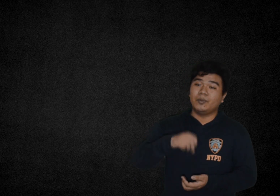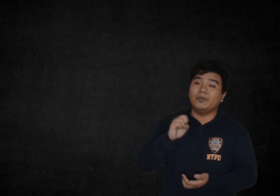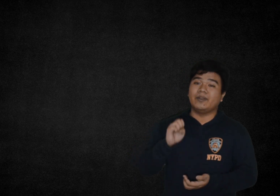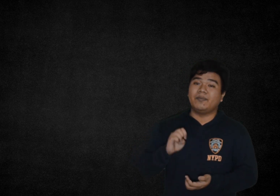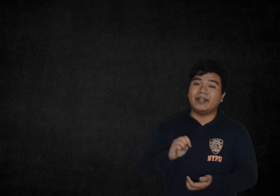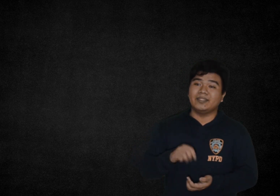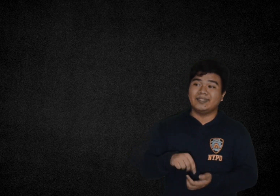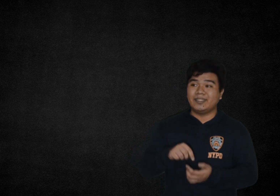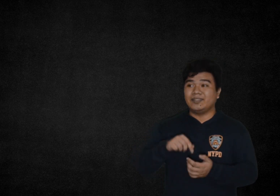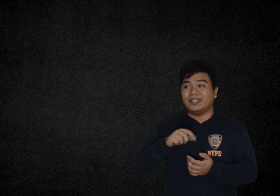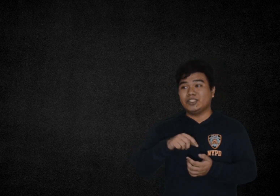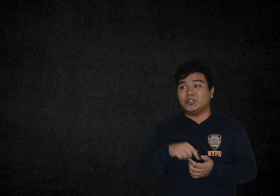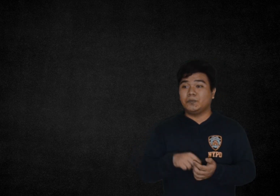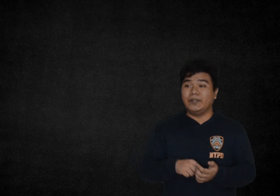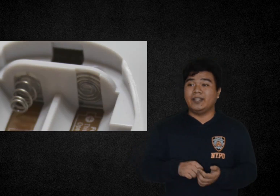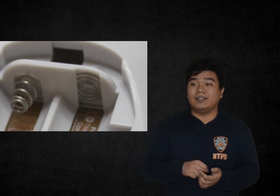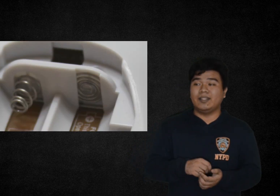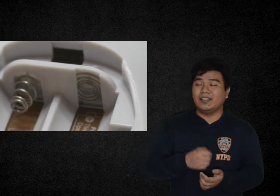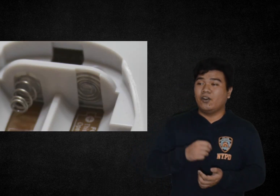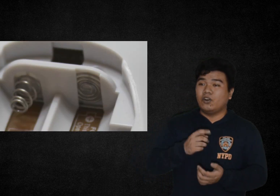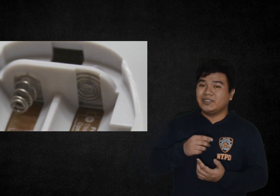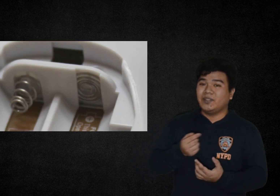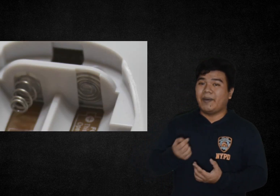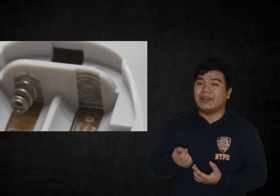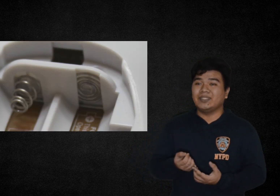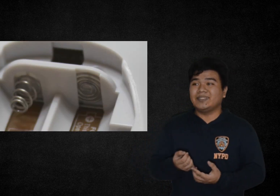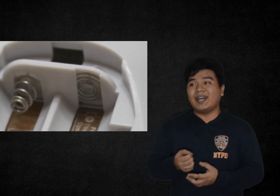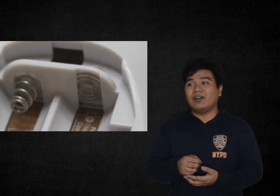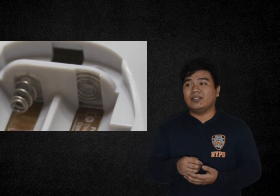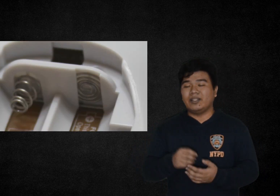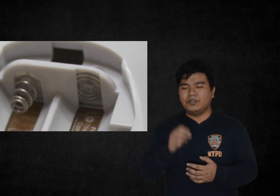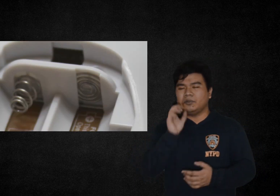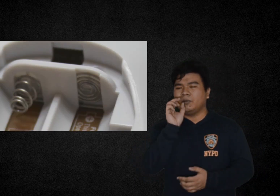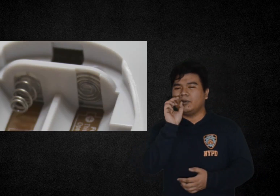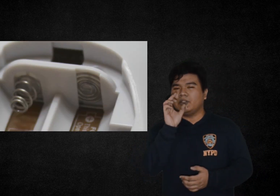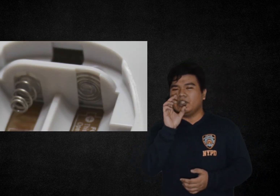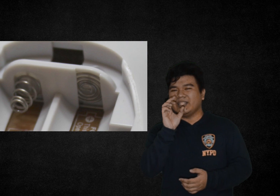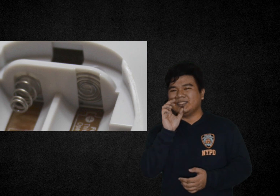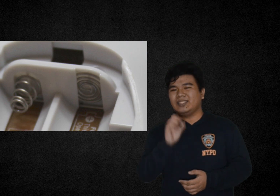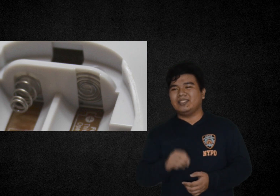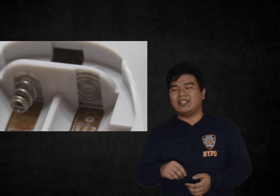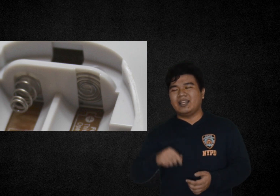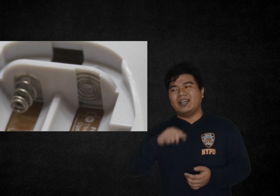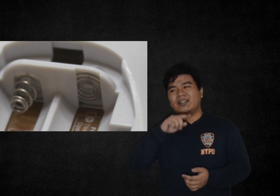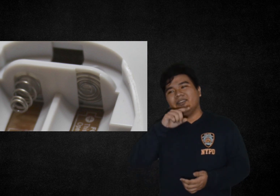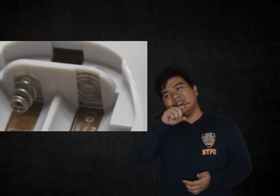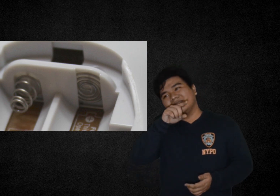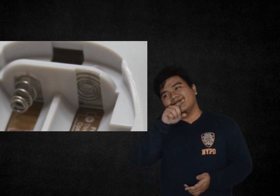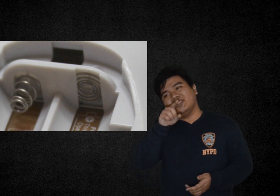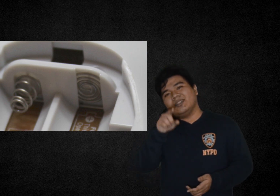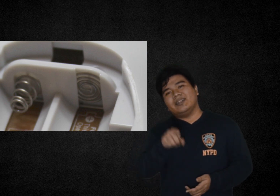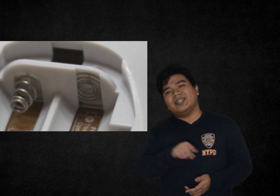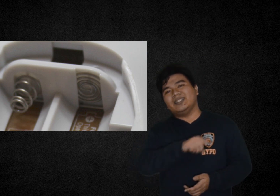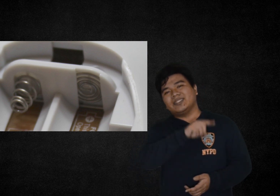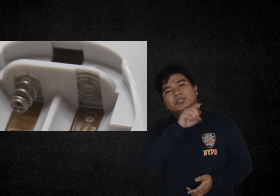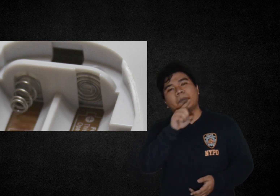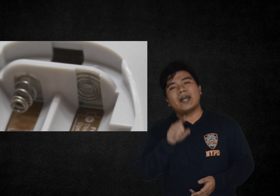the battery there, there's a spring that holds the battery down, and you can see that there's is a